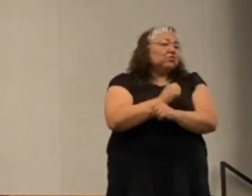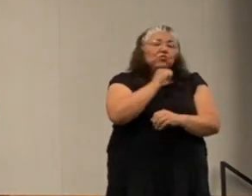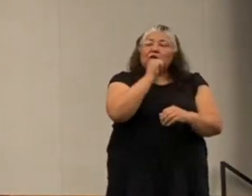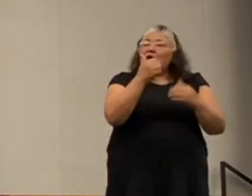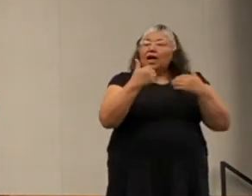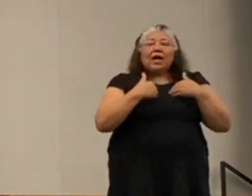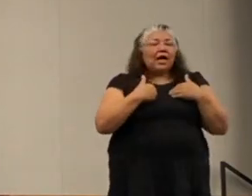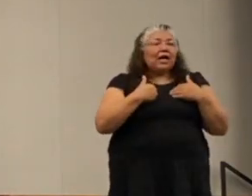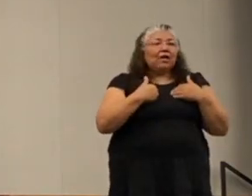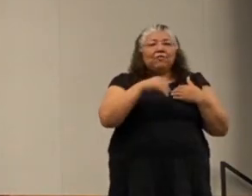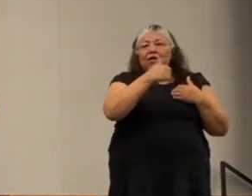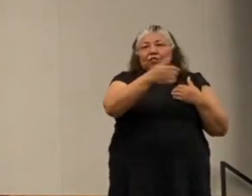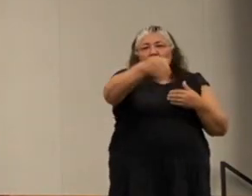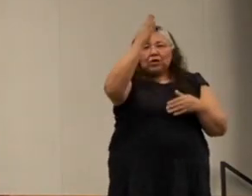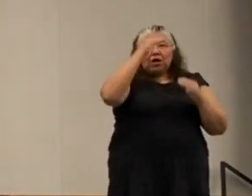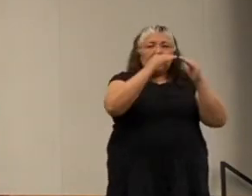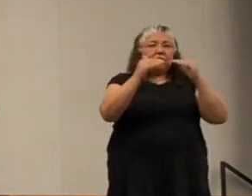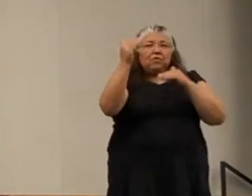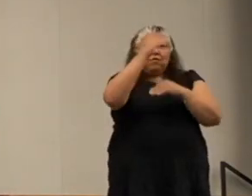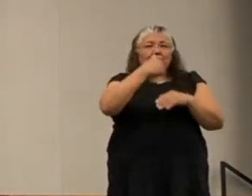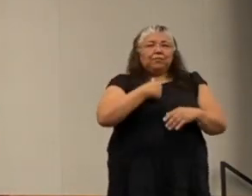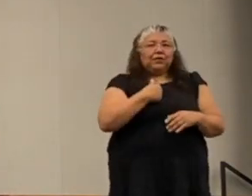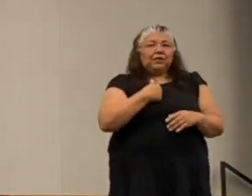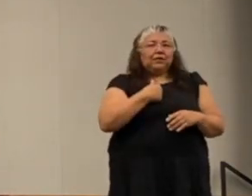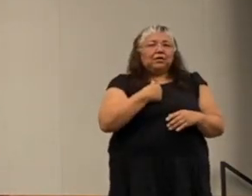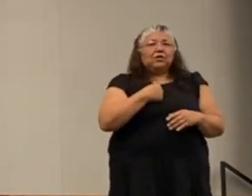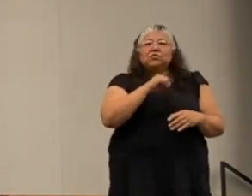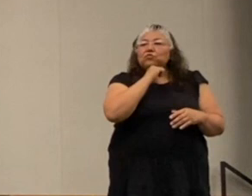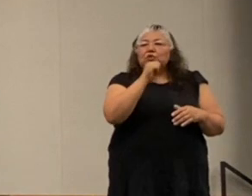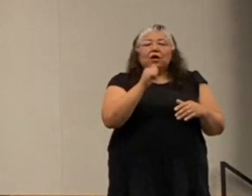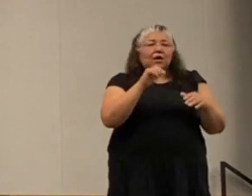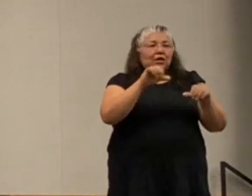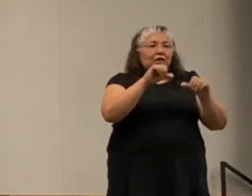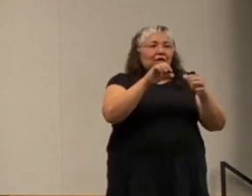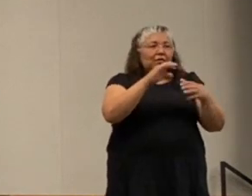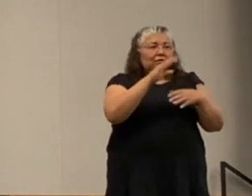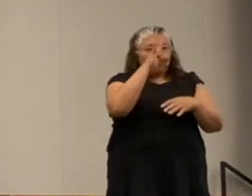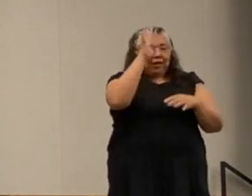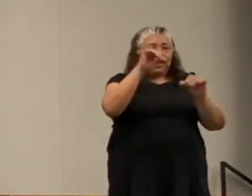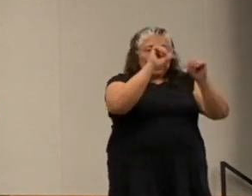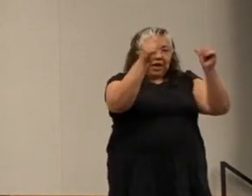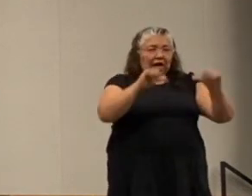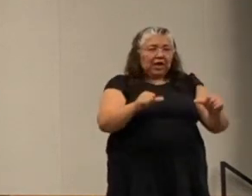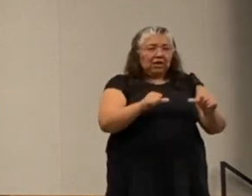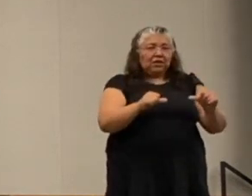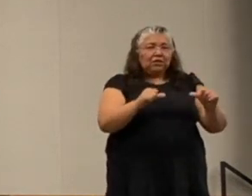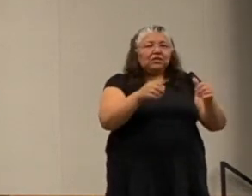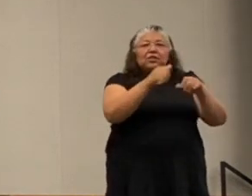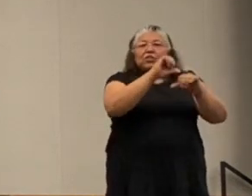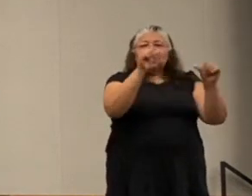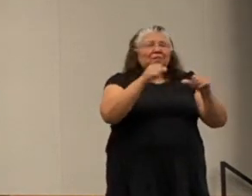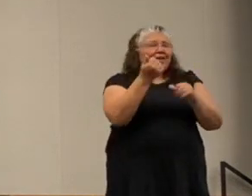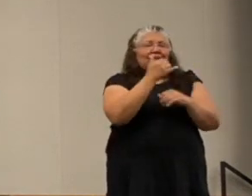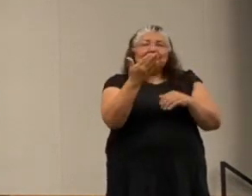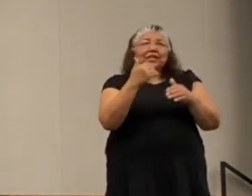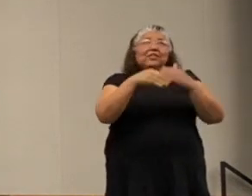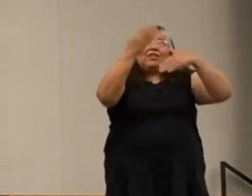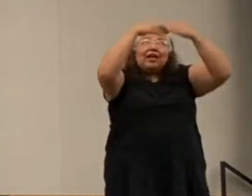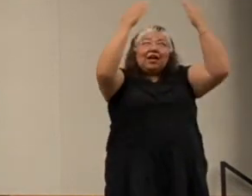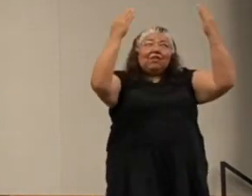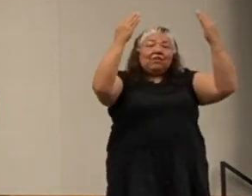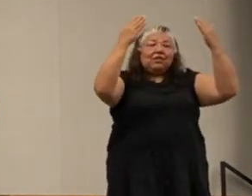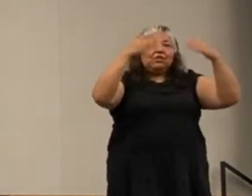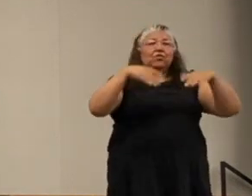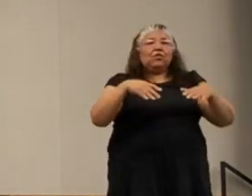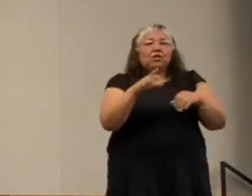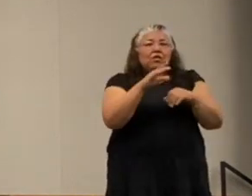gods besides me. Do not make an idol for yourself, whether in the shape of anything in the heavens, above or on the earth